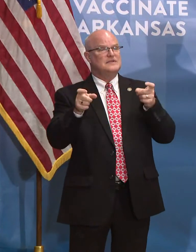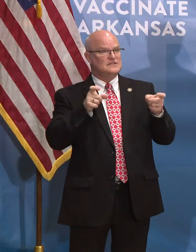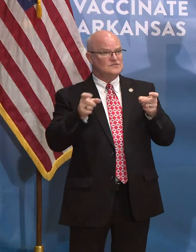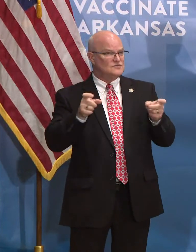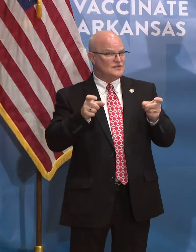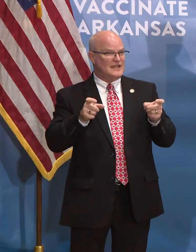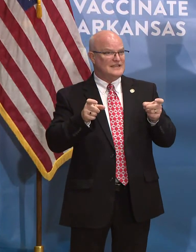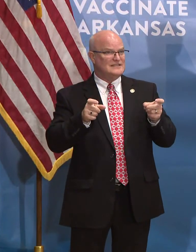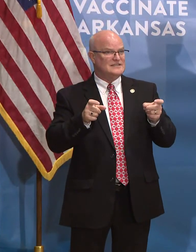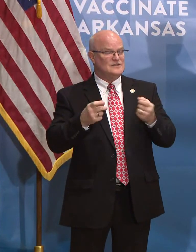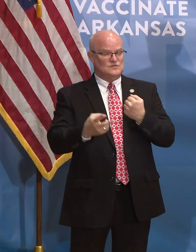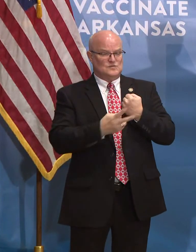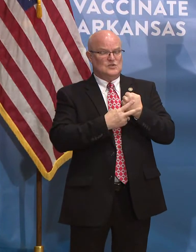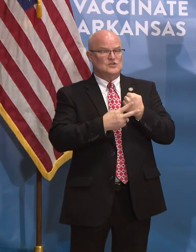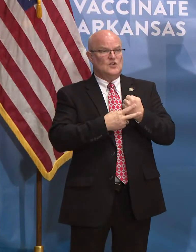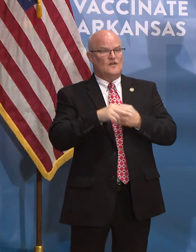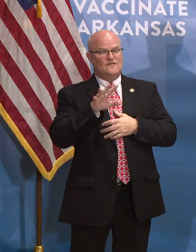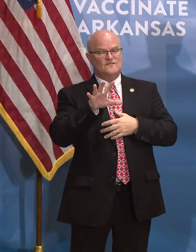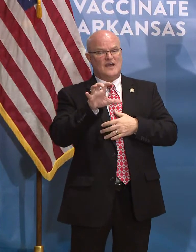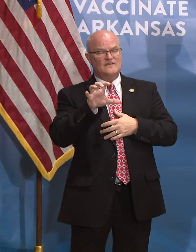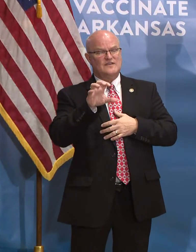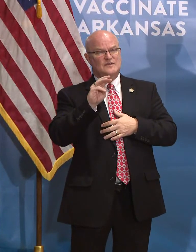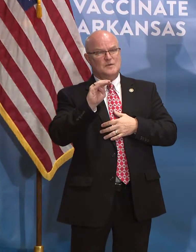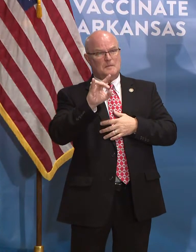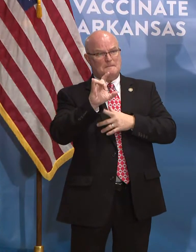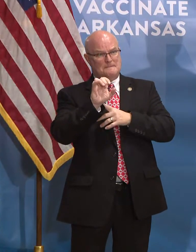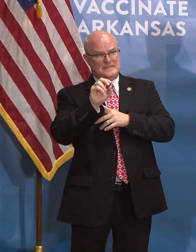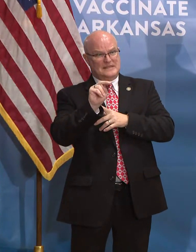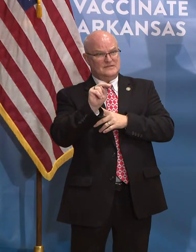administration reserved 500 million